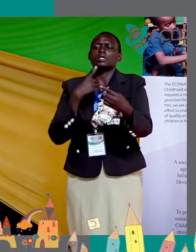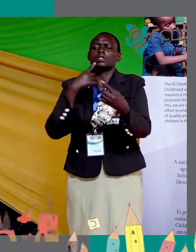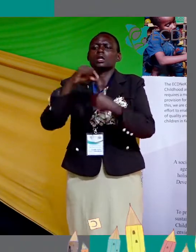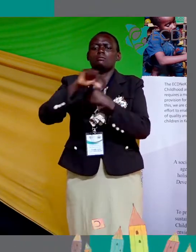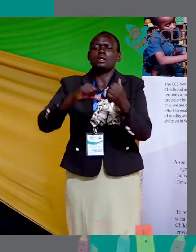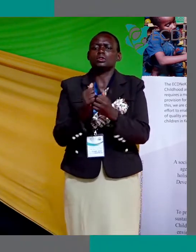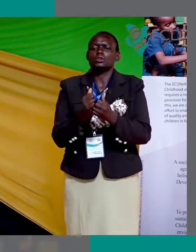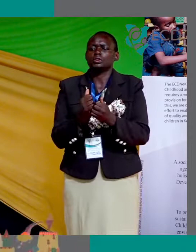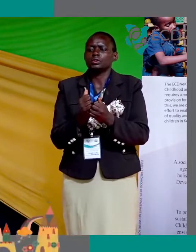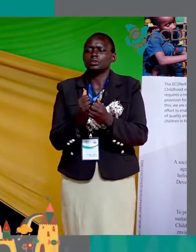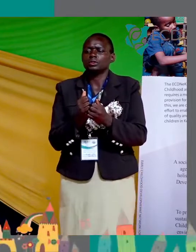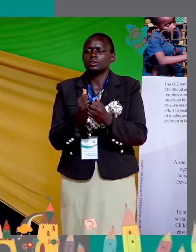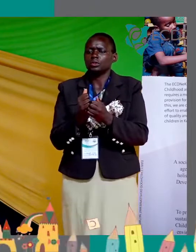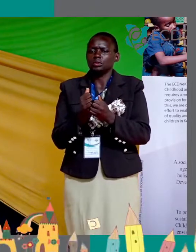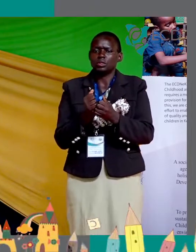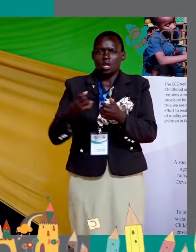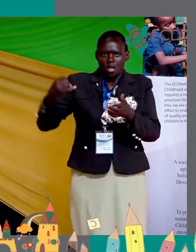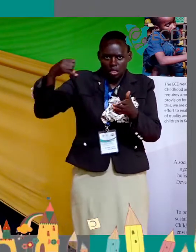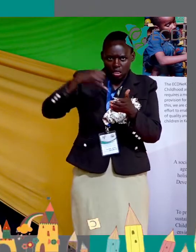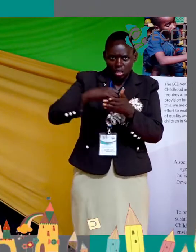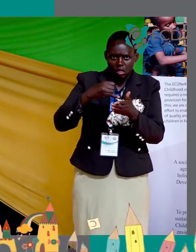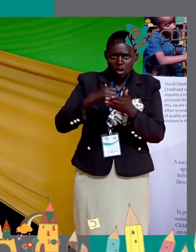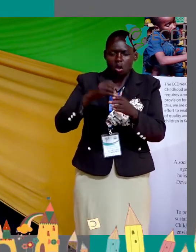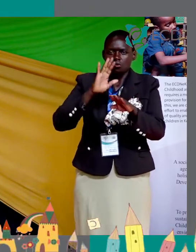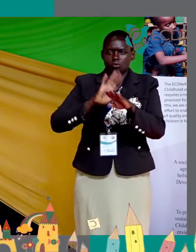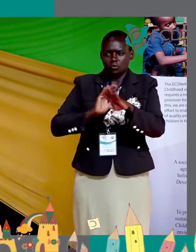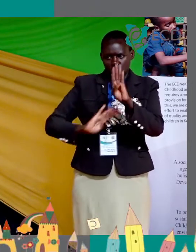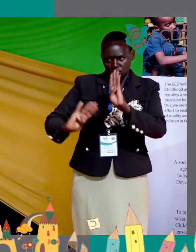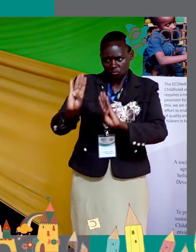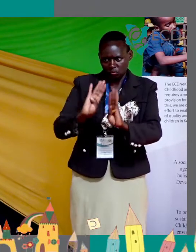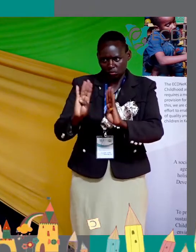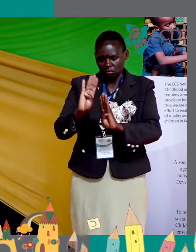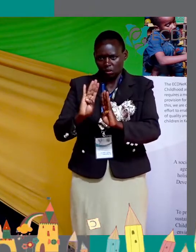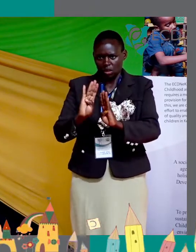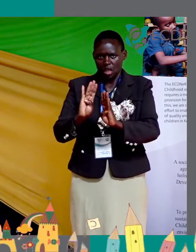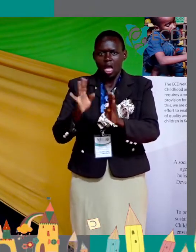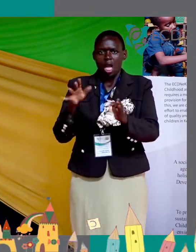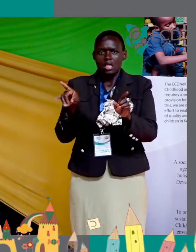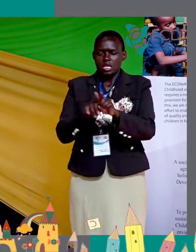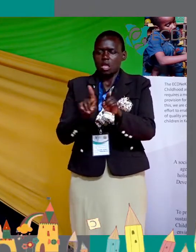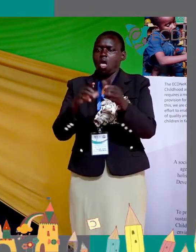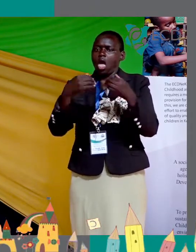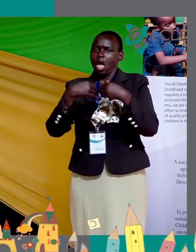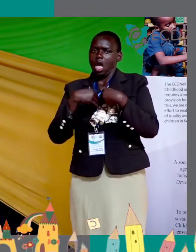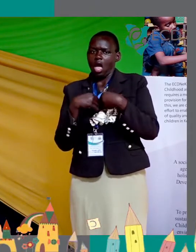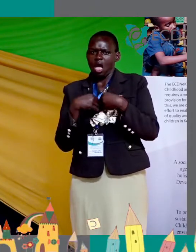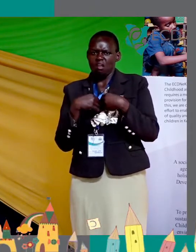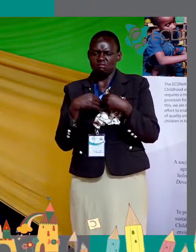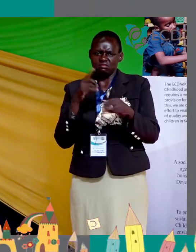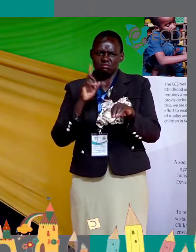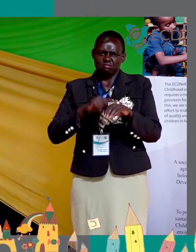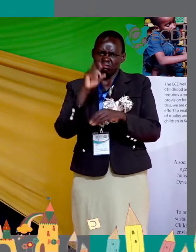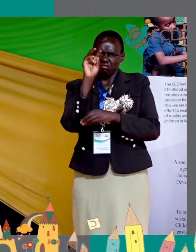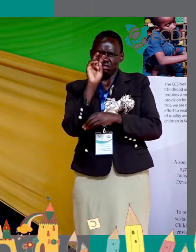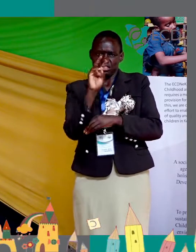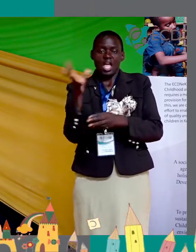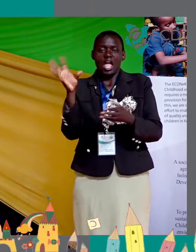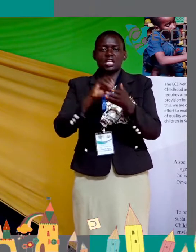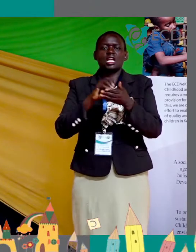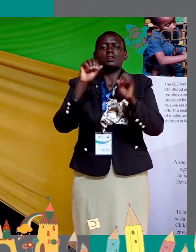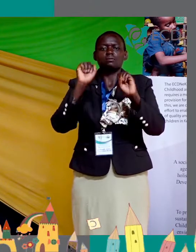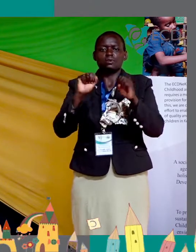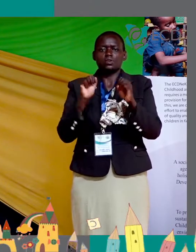talk about, inculcating good morals. And this we have to do by seeing how, again, we